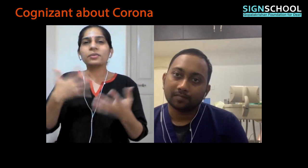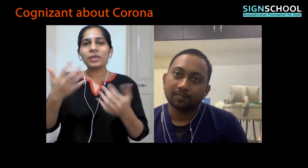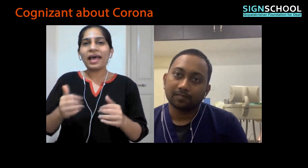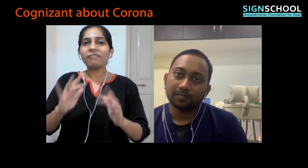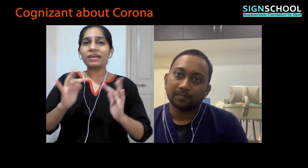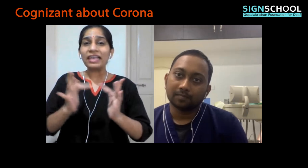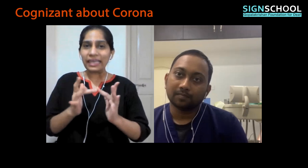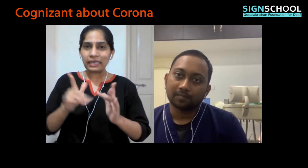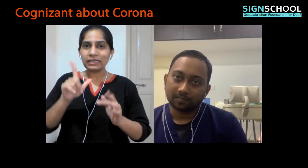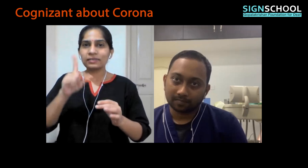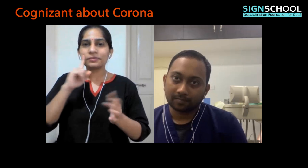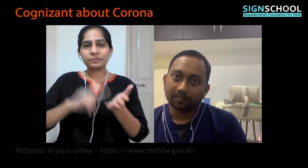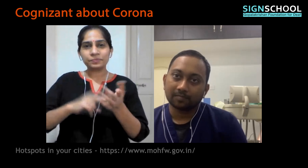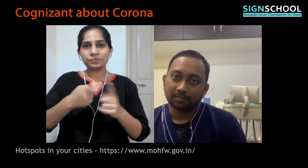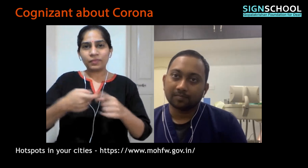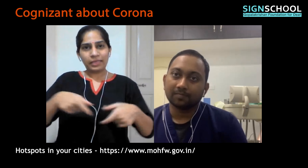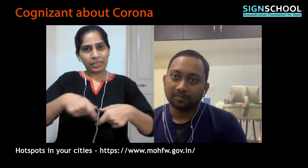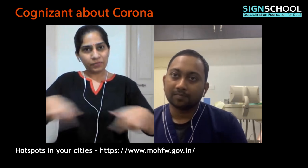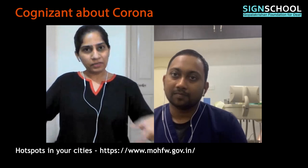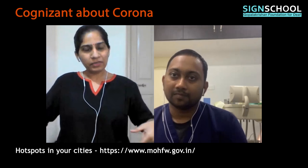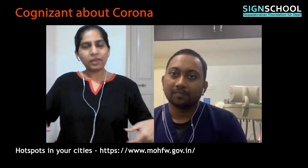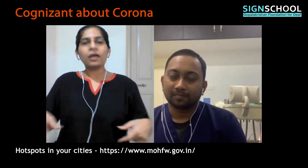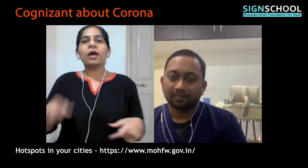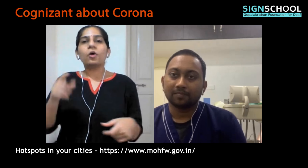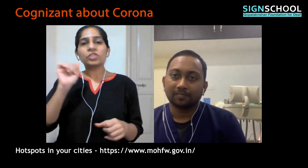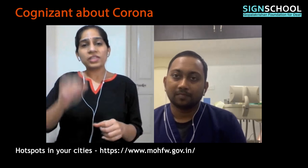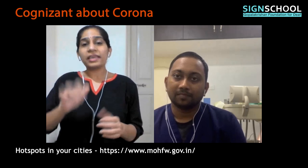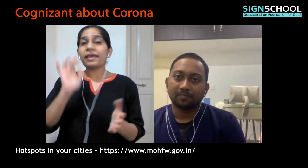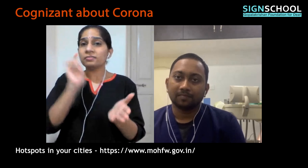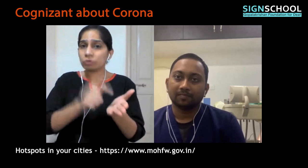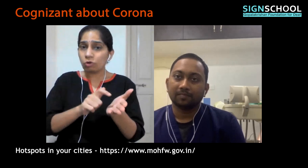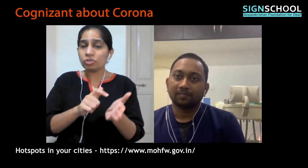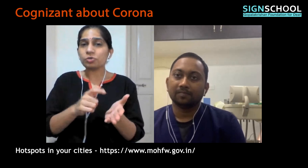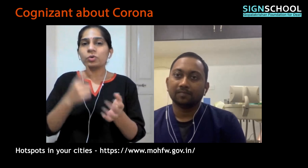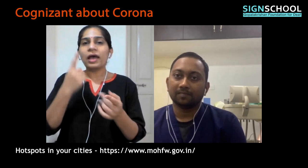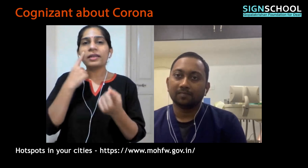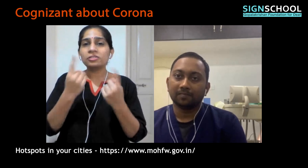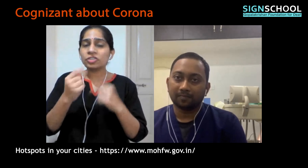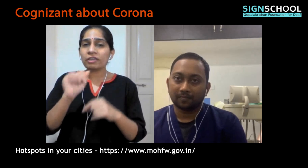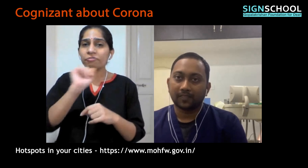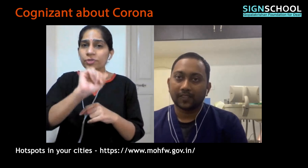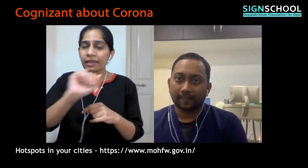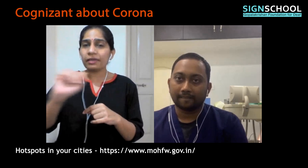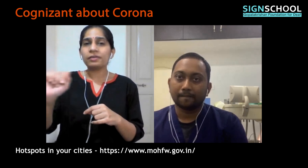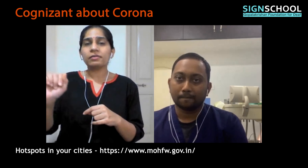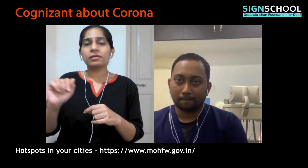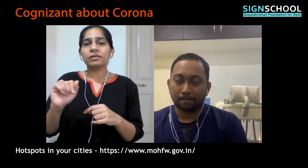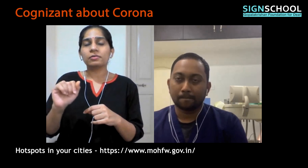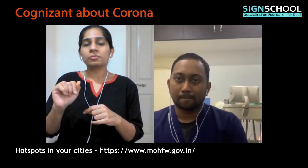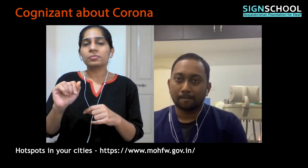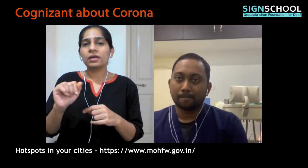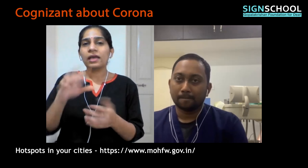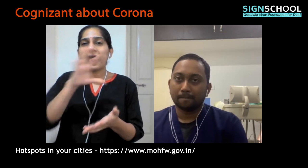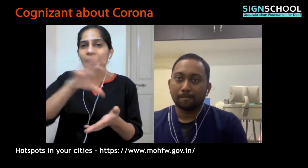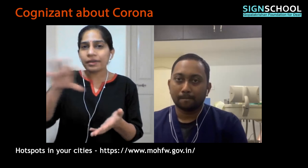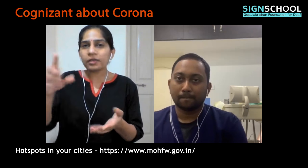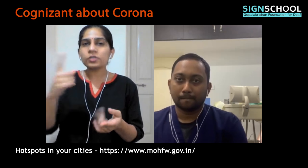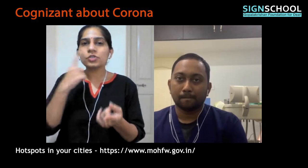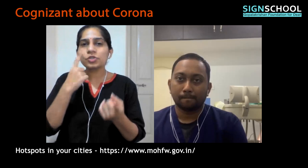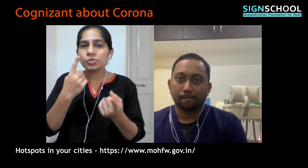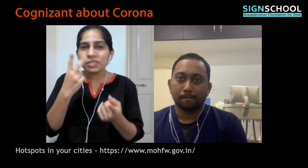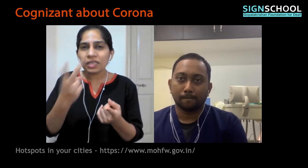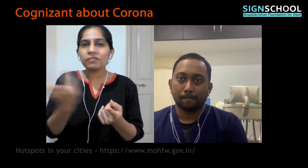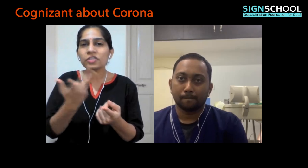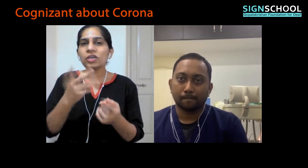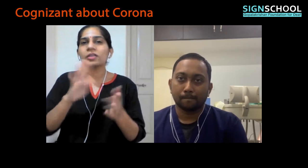viewers that we have a link given which they can go to and check for their